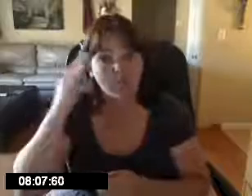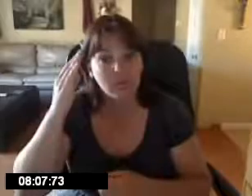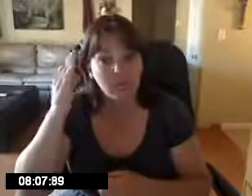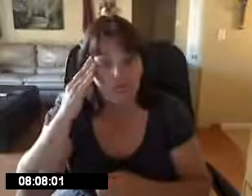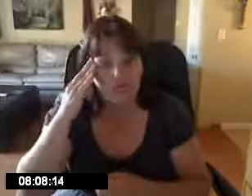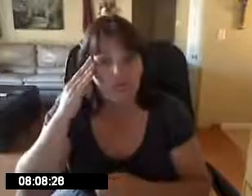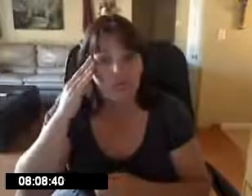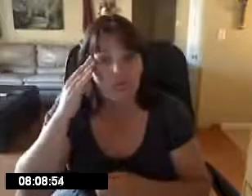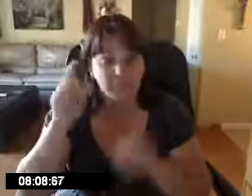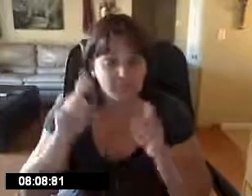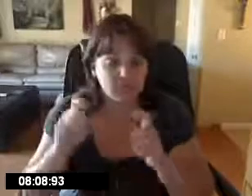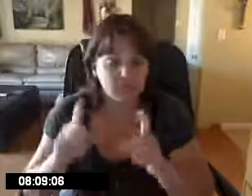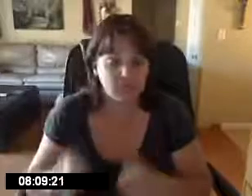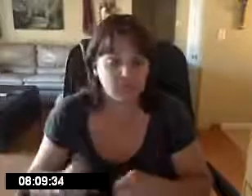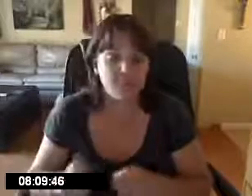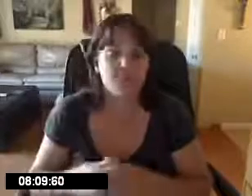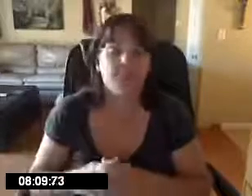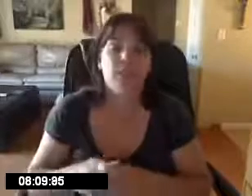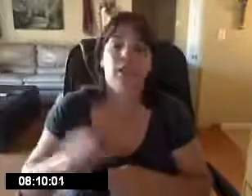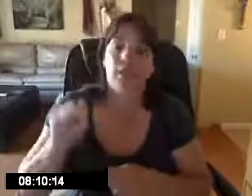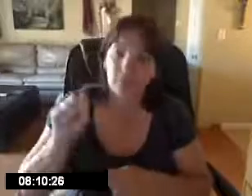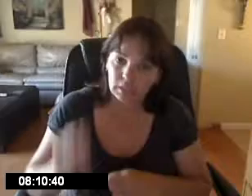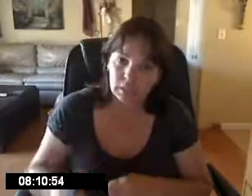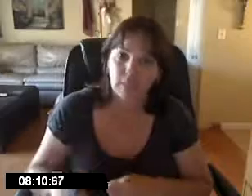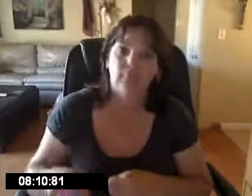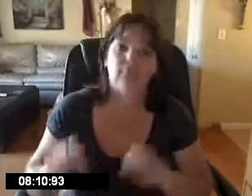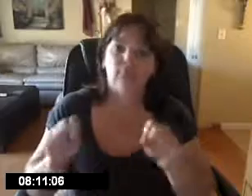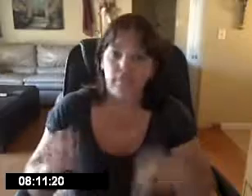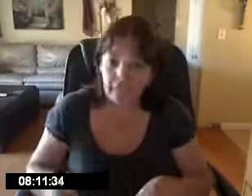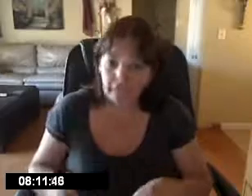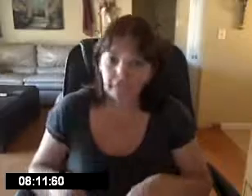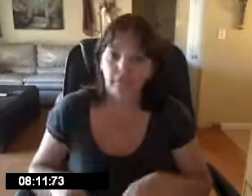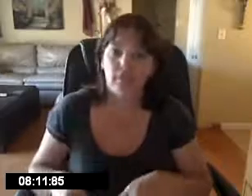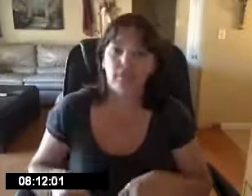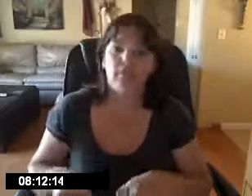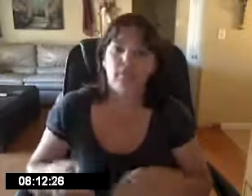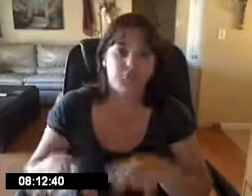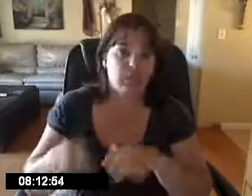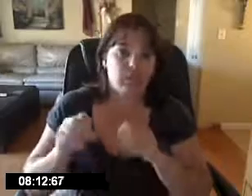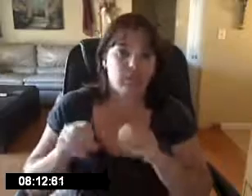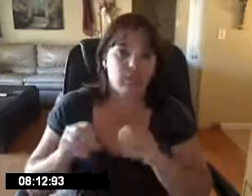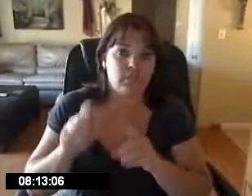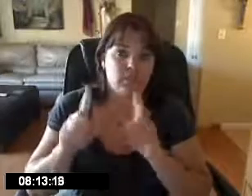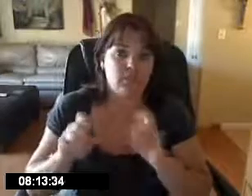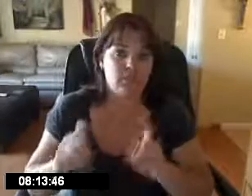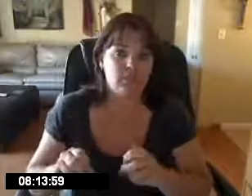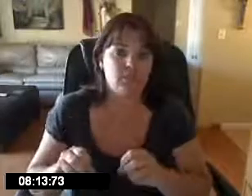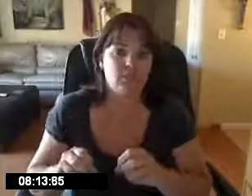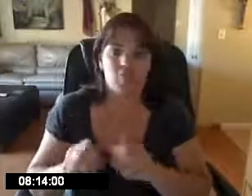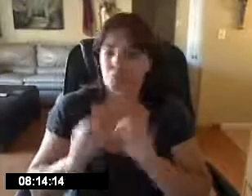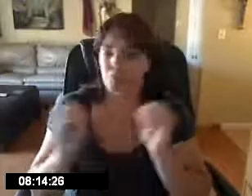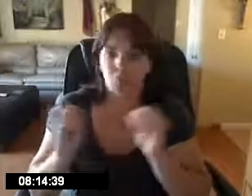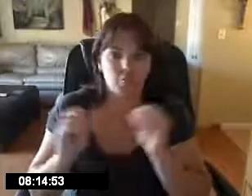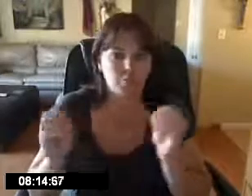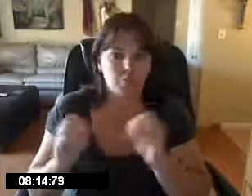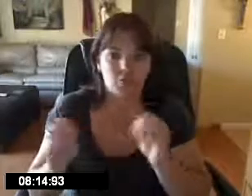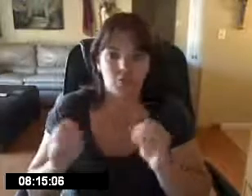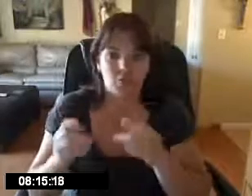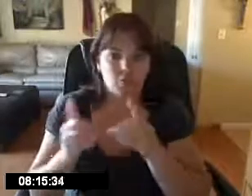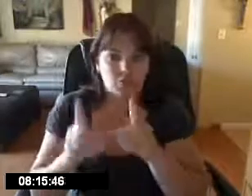may take the written test without having a degree. So as soon as you feel like you're ready to take the knowledge exam, go